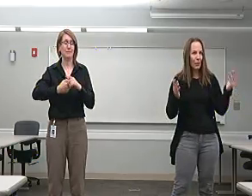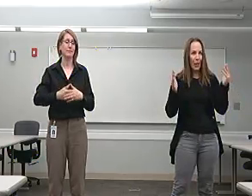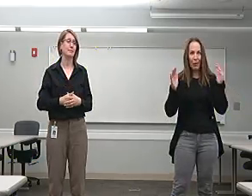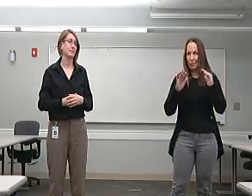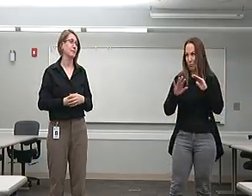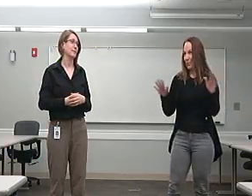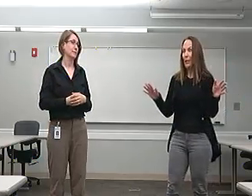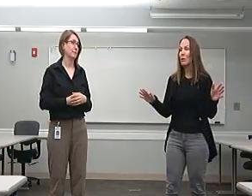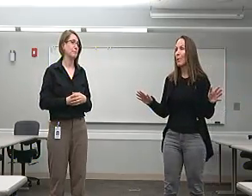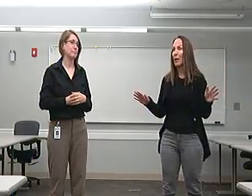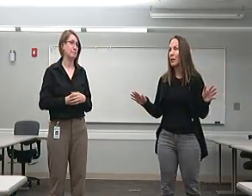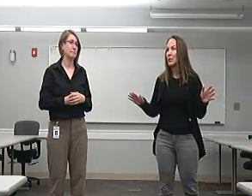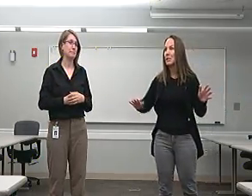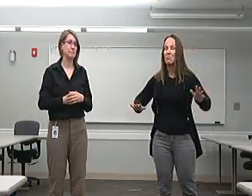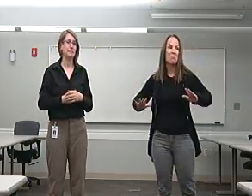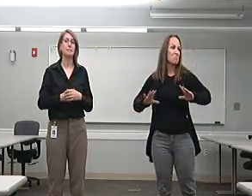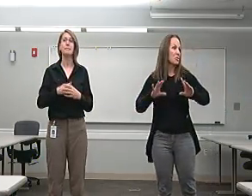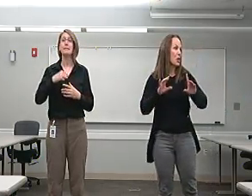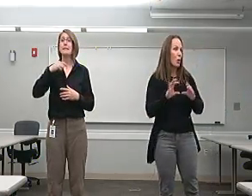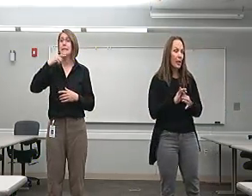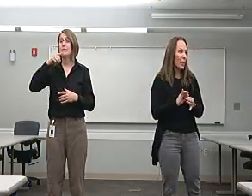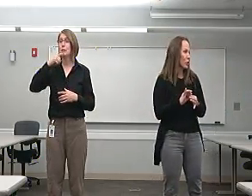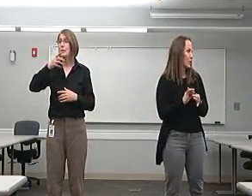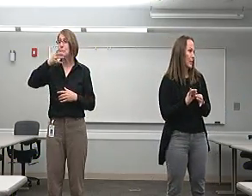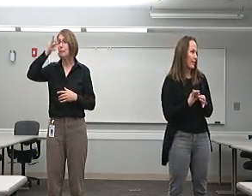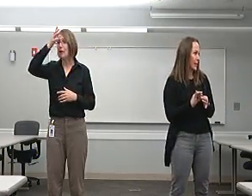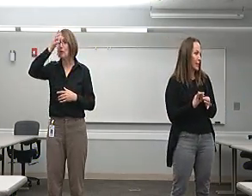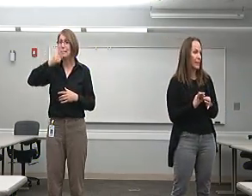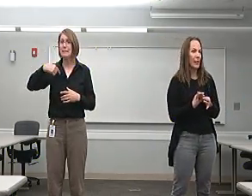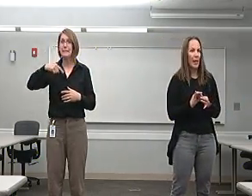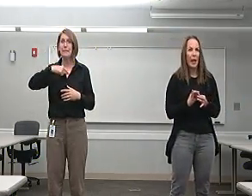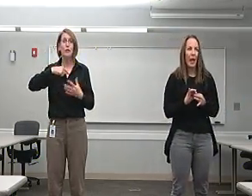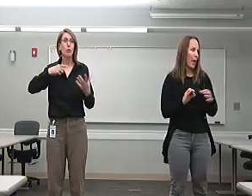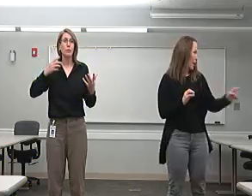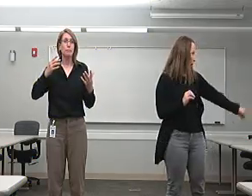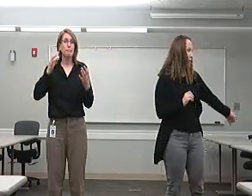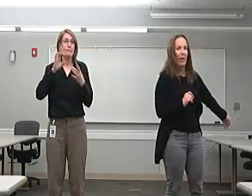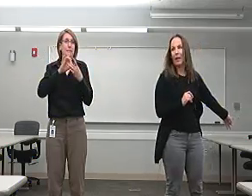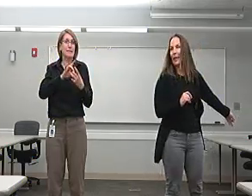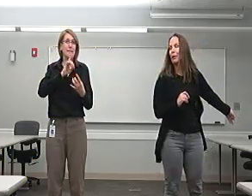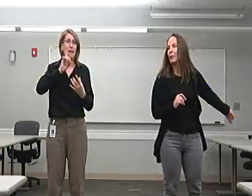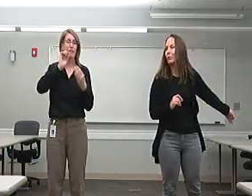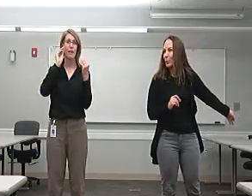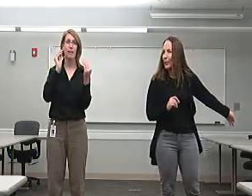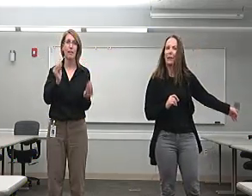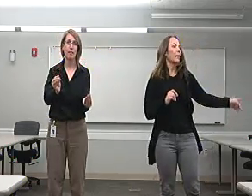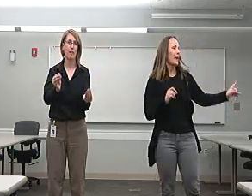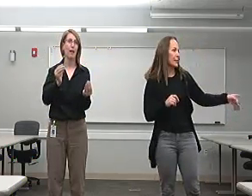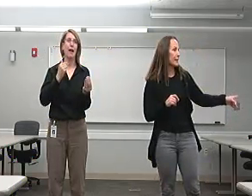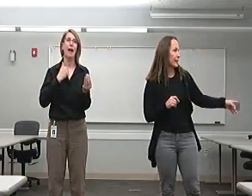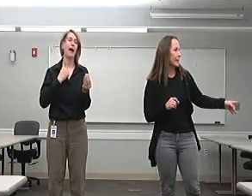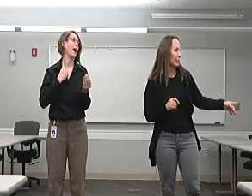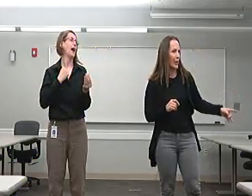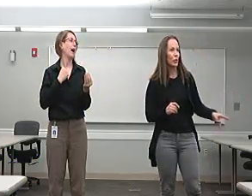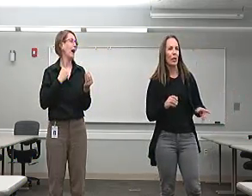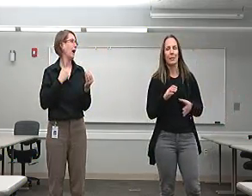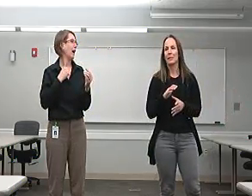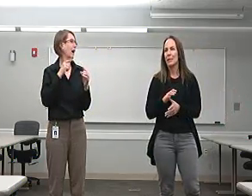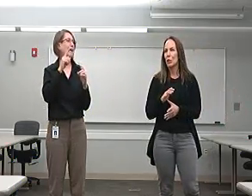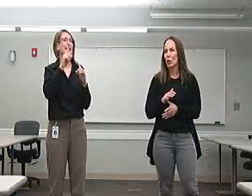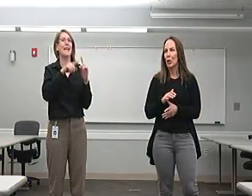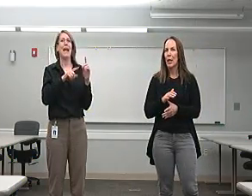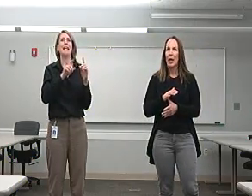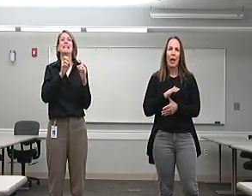Hearing parents, no connection to deafness, and I can't even repeat it. That's Leah's major as a senior, and